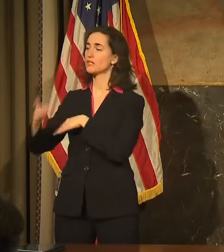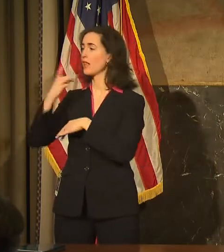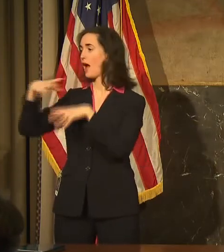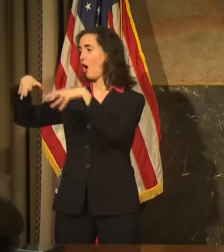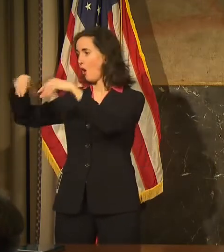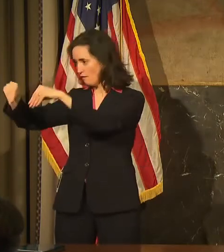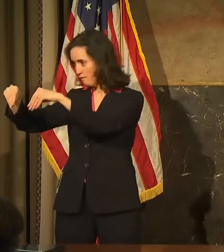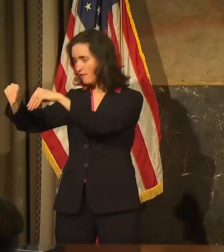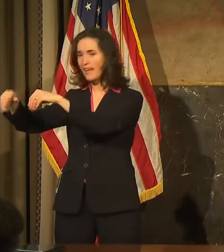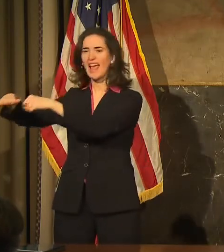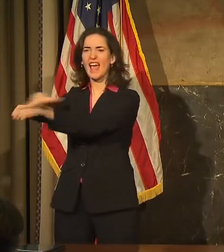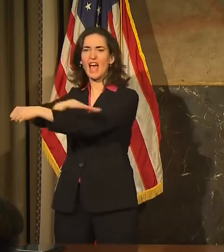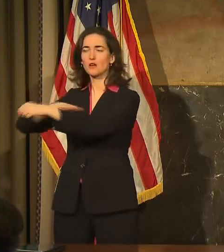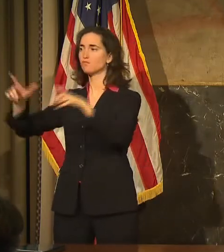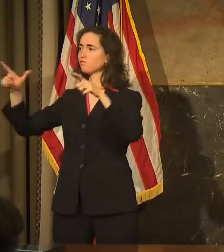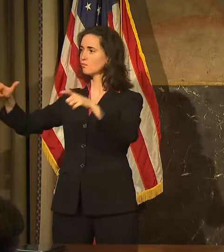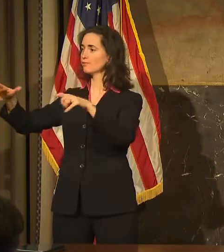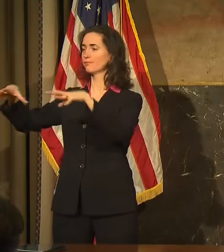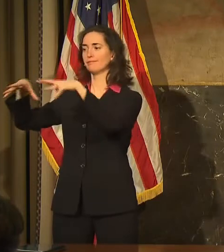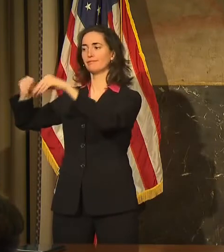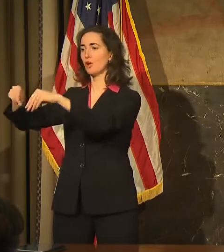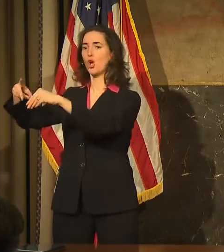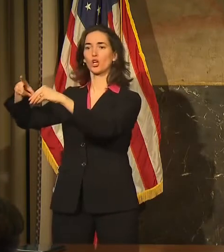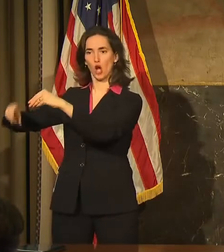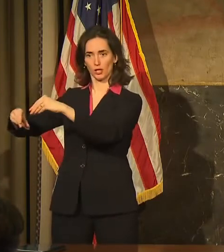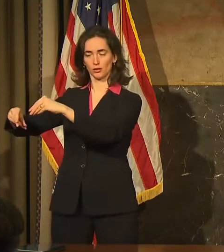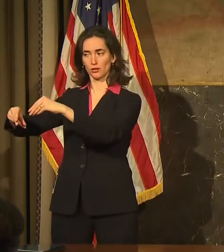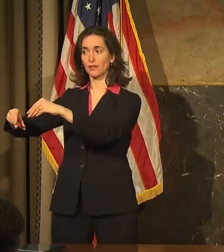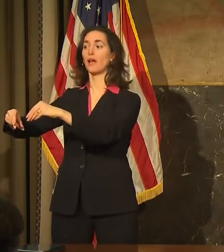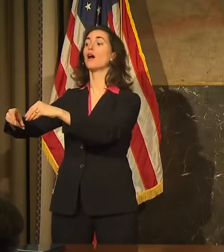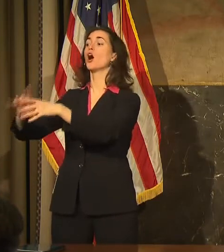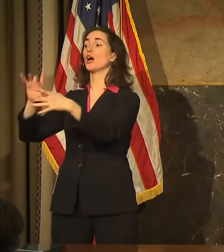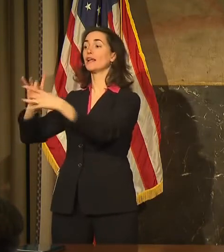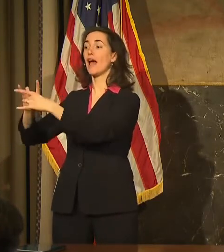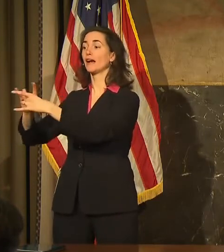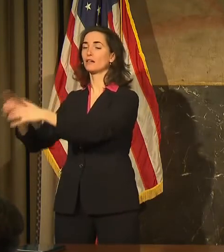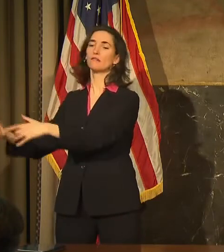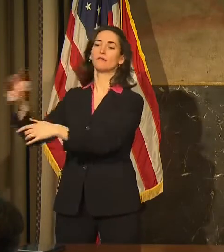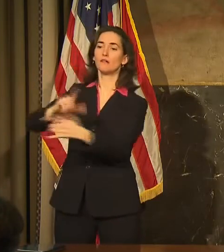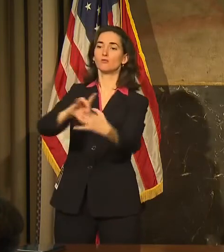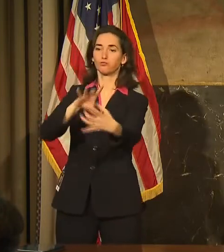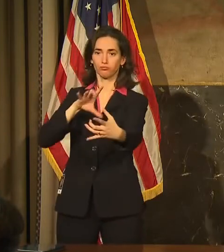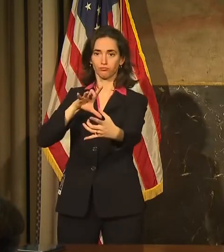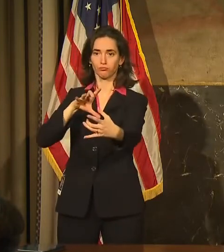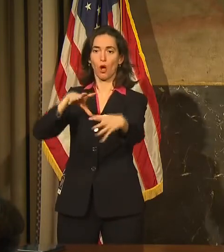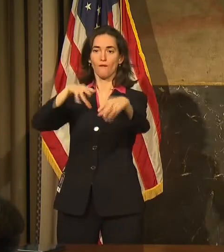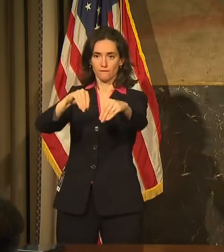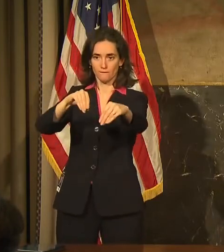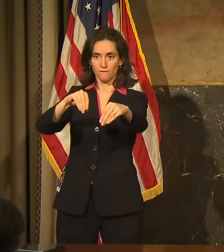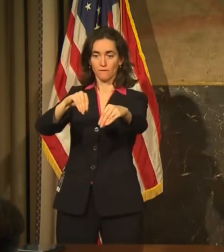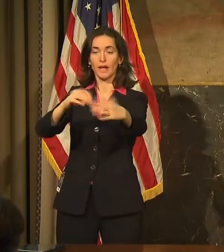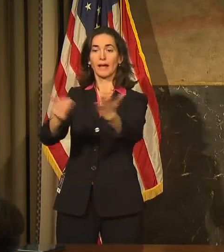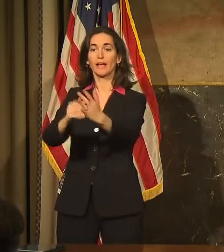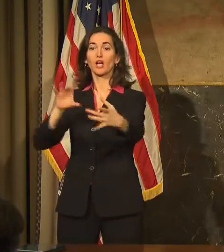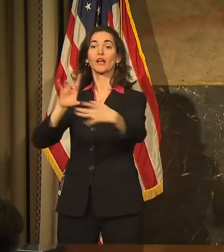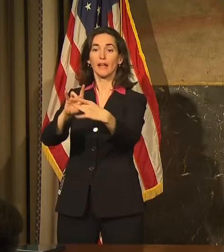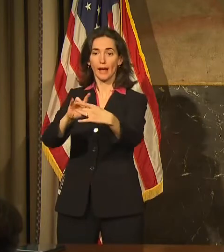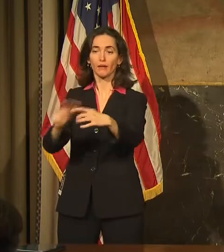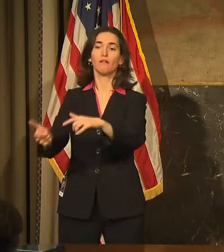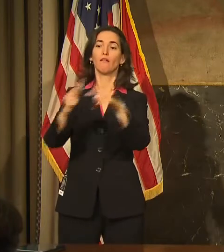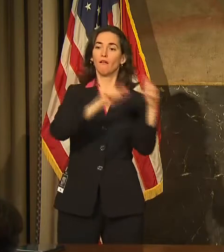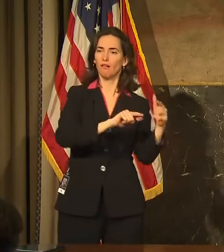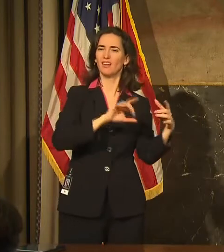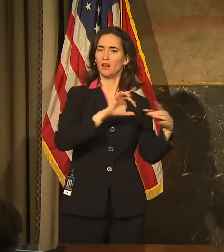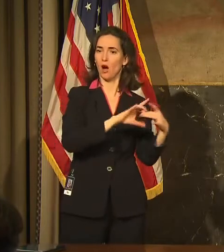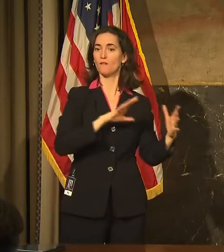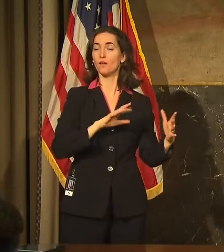temperatures tonight and even colder temperatures tomorrow night. And the periods of time when the energy companies are asking